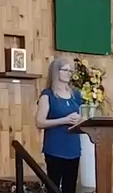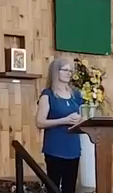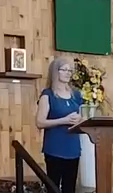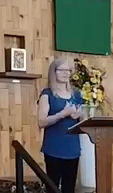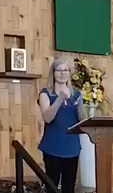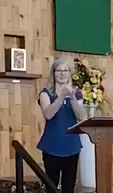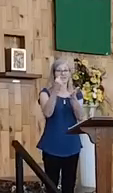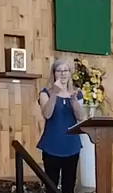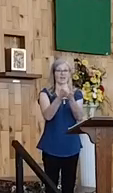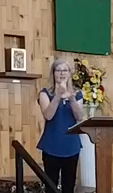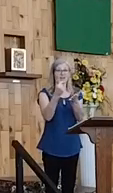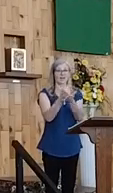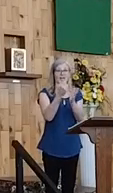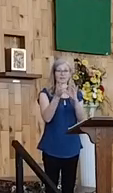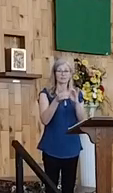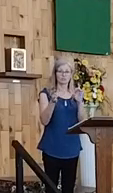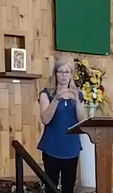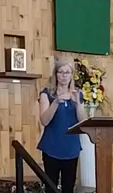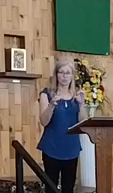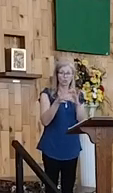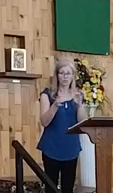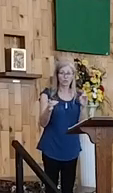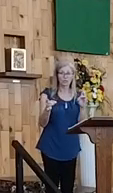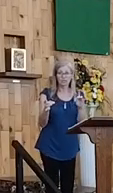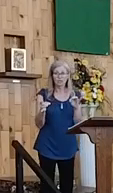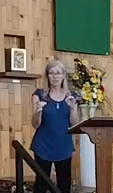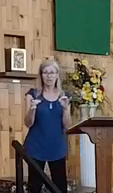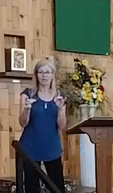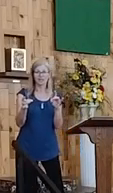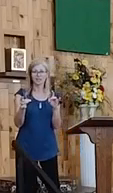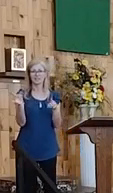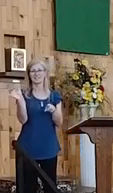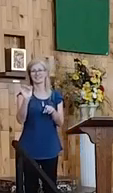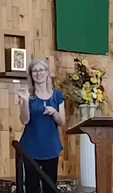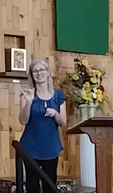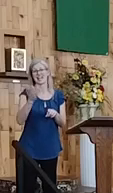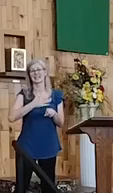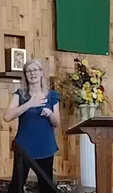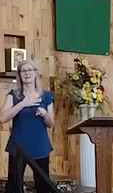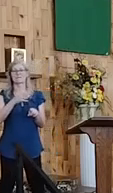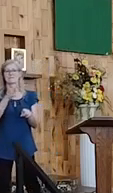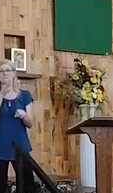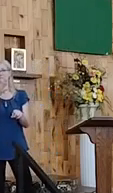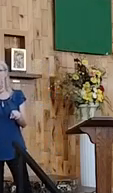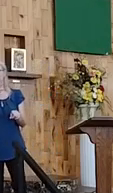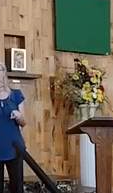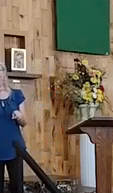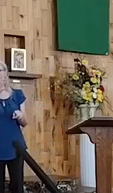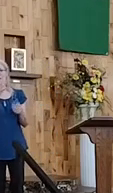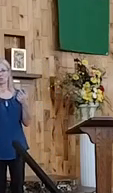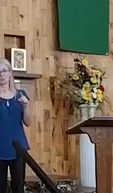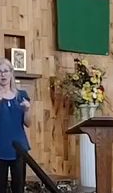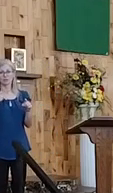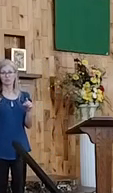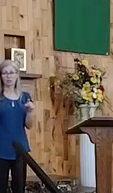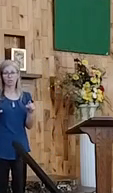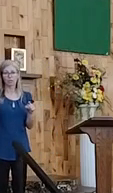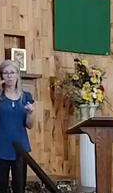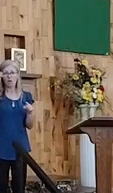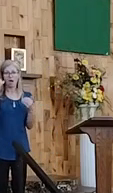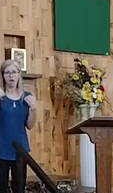The gospel reading sounds very much like my mother when I was a little boy and had two